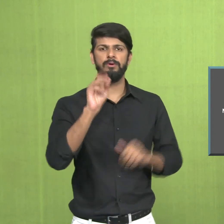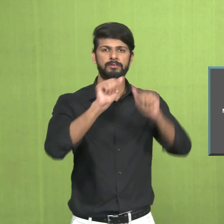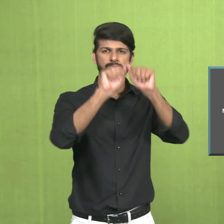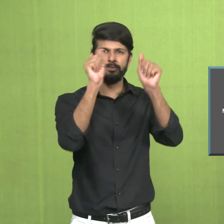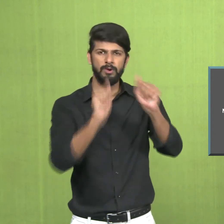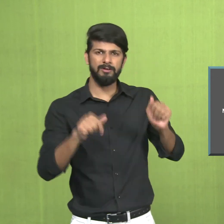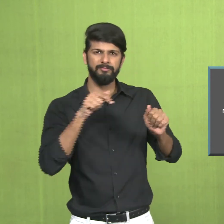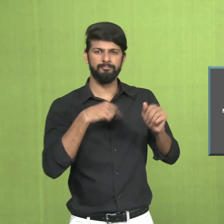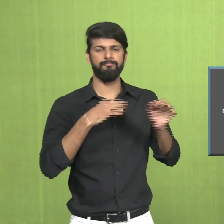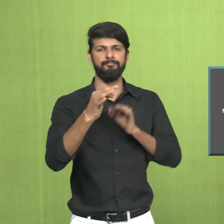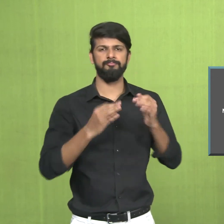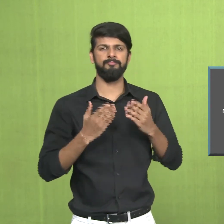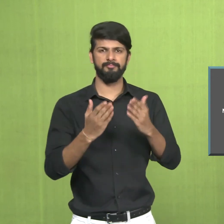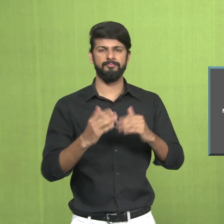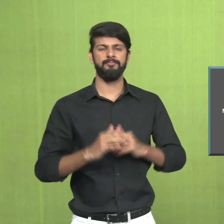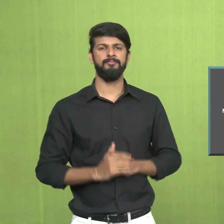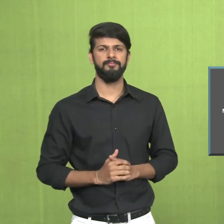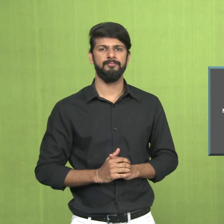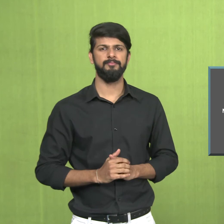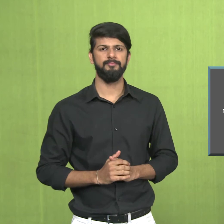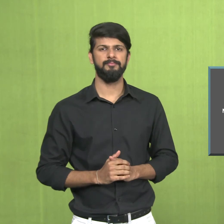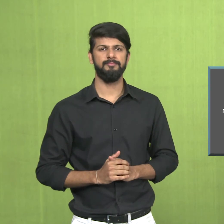Now let us discuss about the third sculpture.